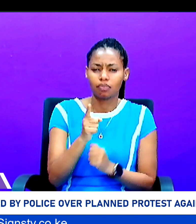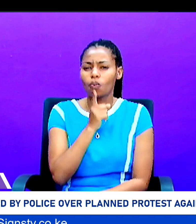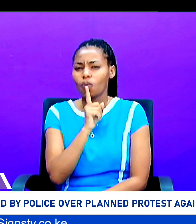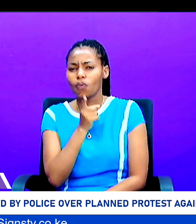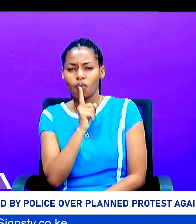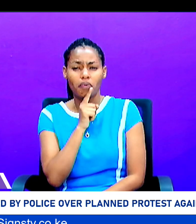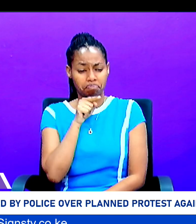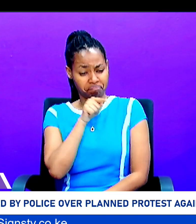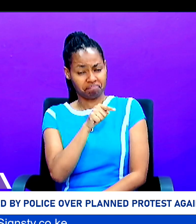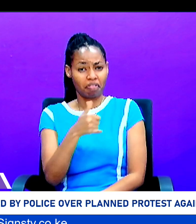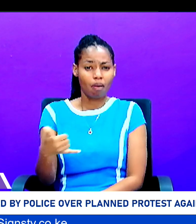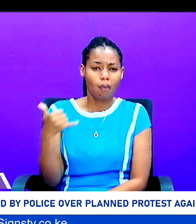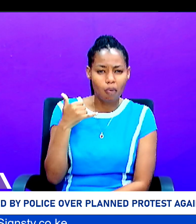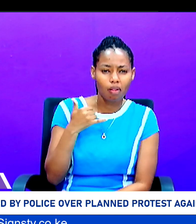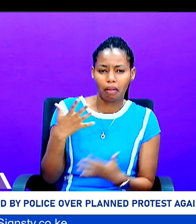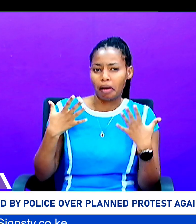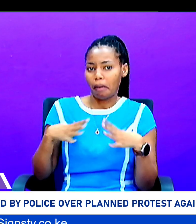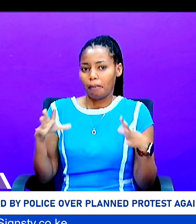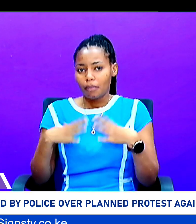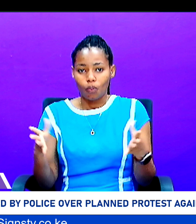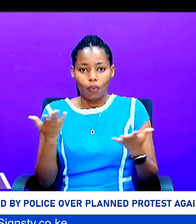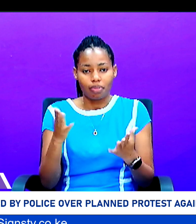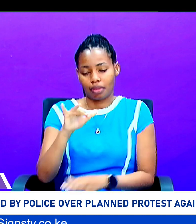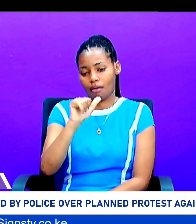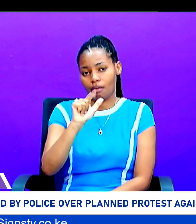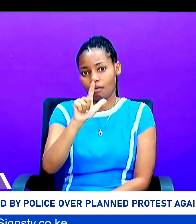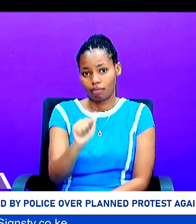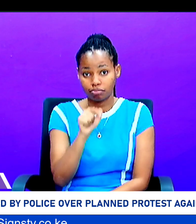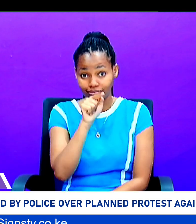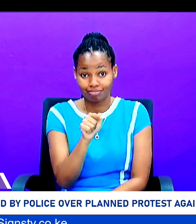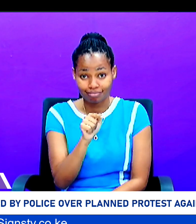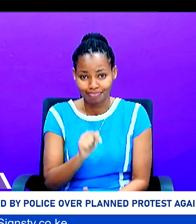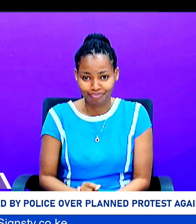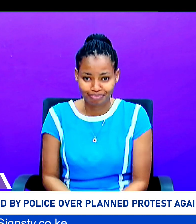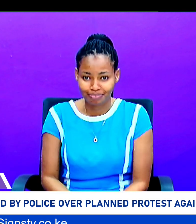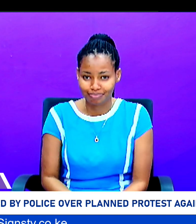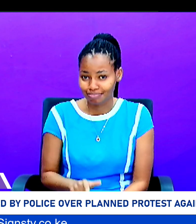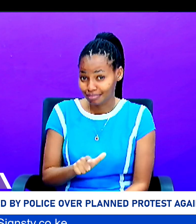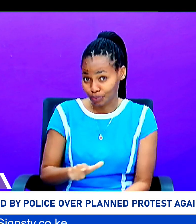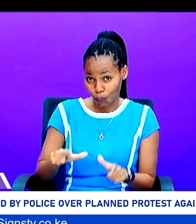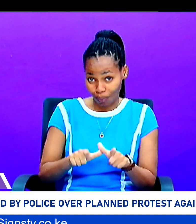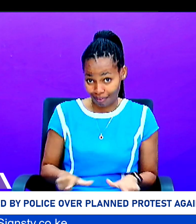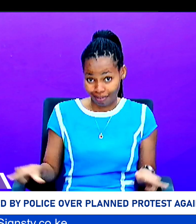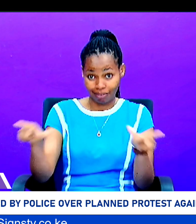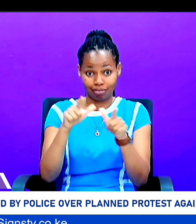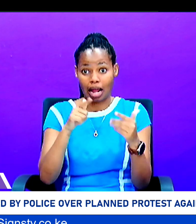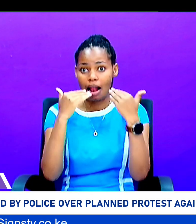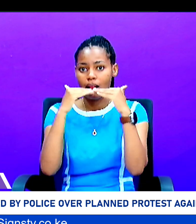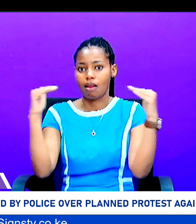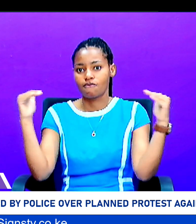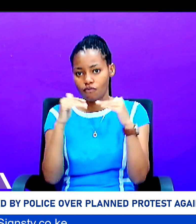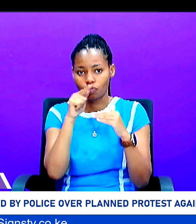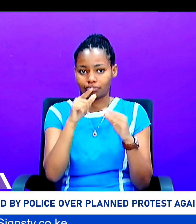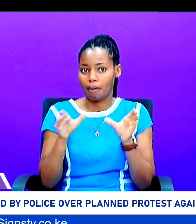The MCA spent more than an hour at the DCI offices after receiving a summon from security